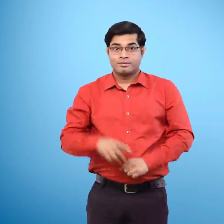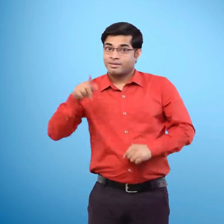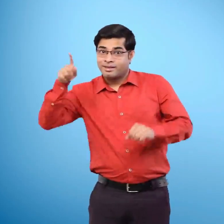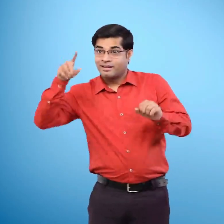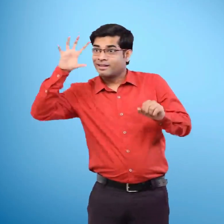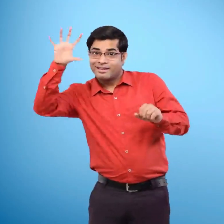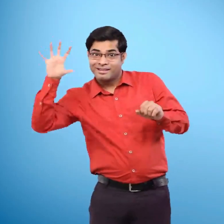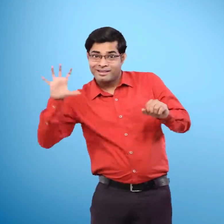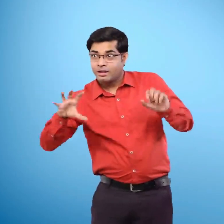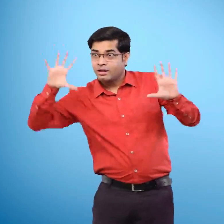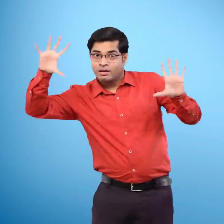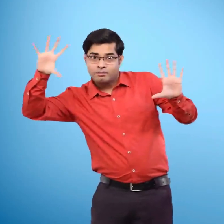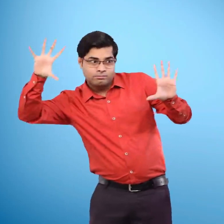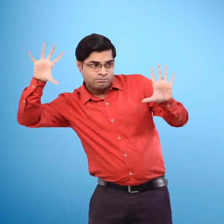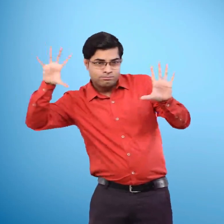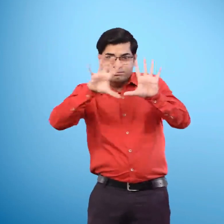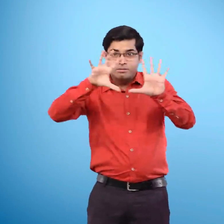to choose the right answer.